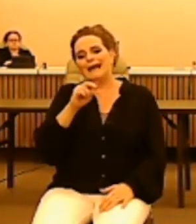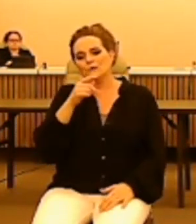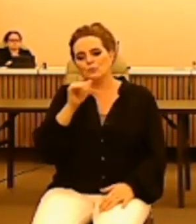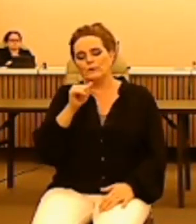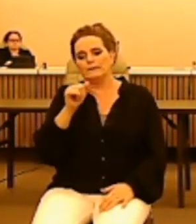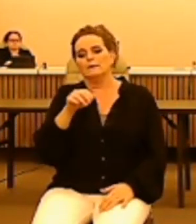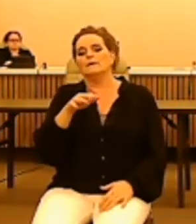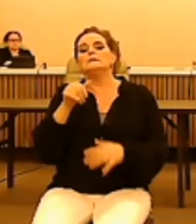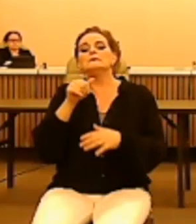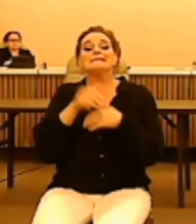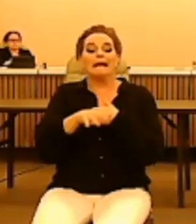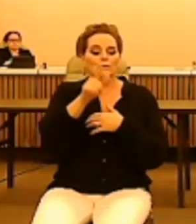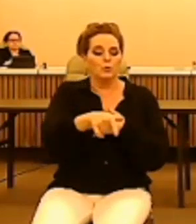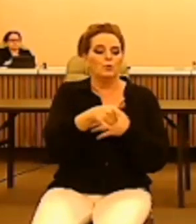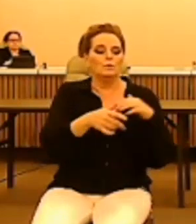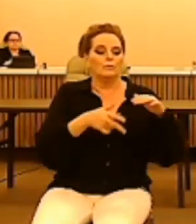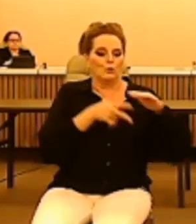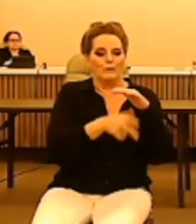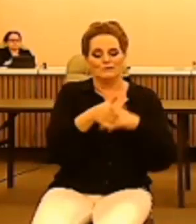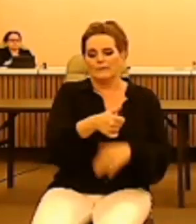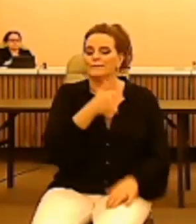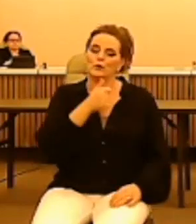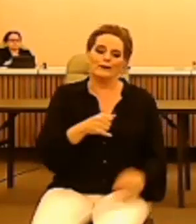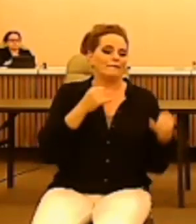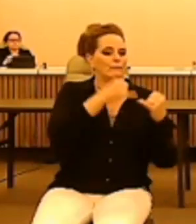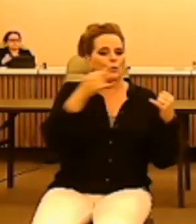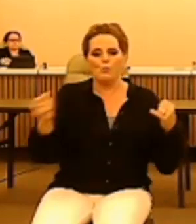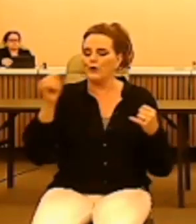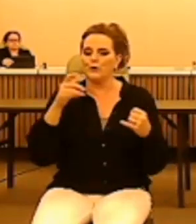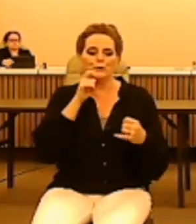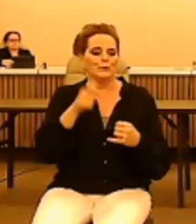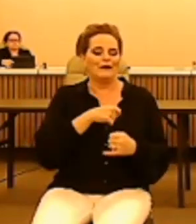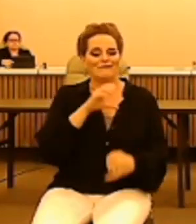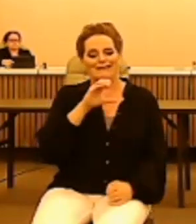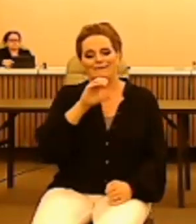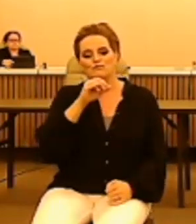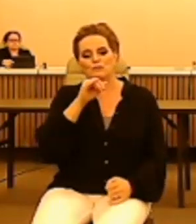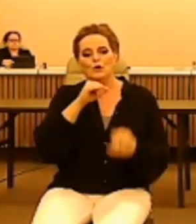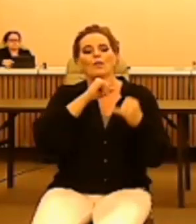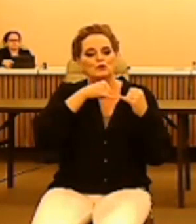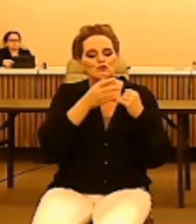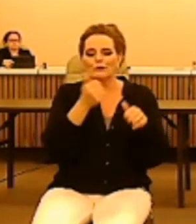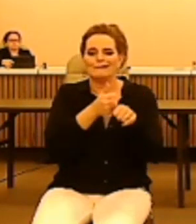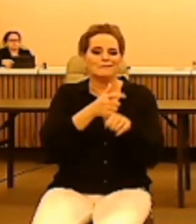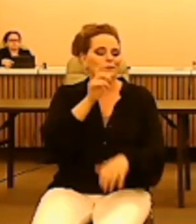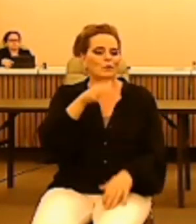But you don't actually have to have the wire in, you don't have to have the circuit in, you don't have to have the